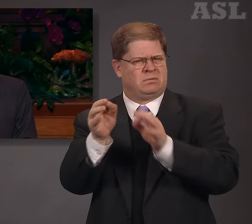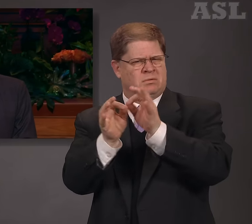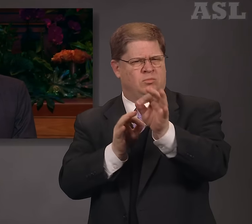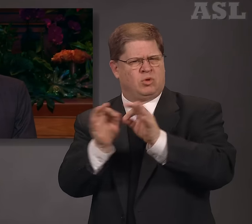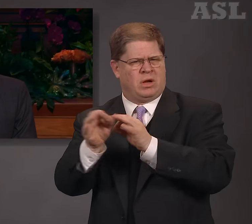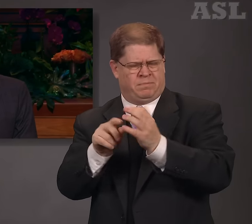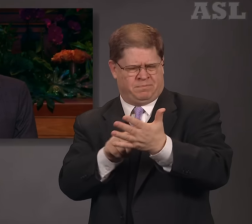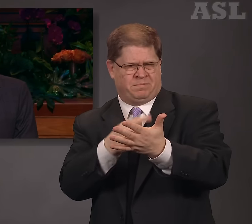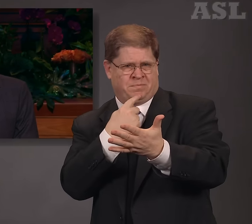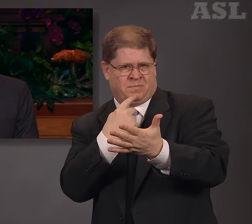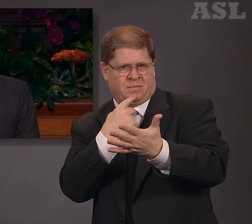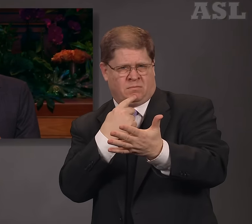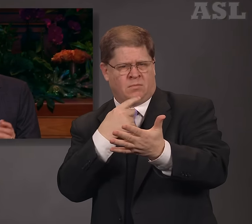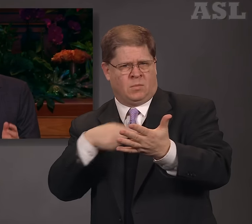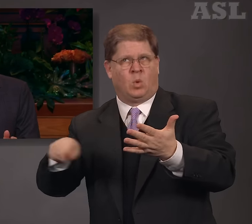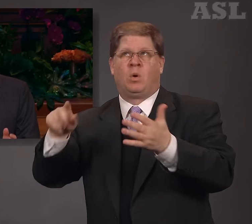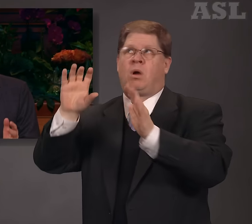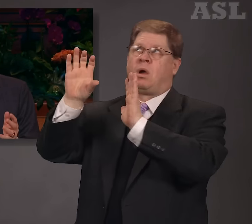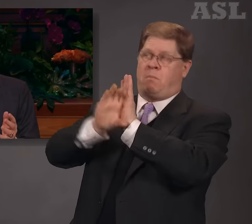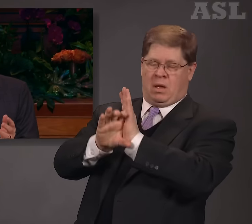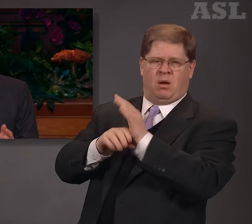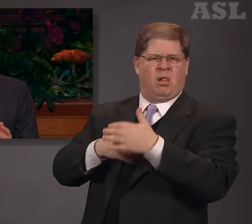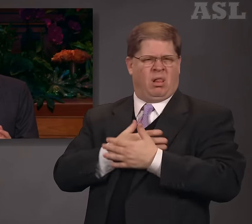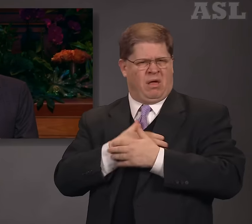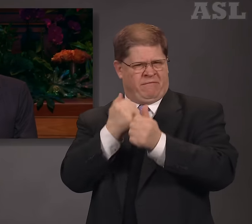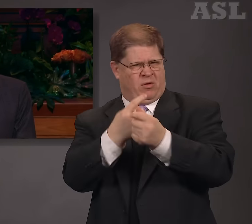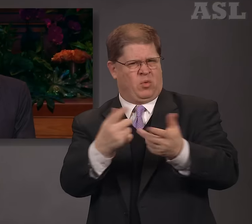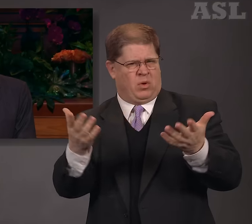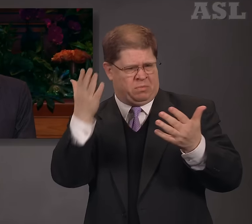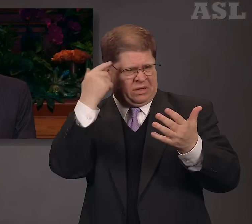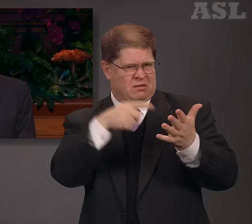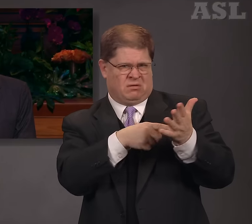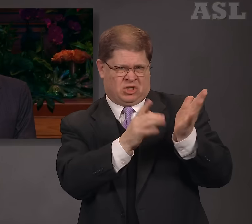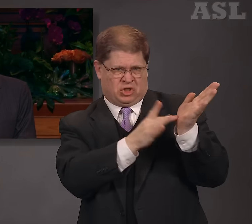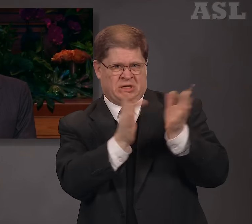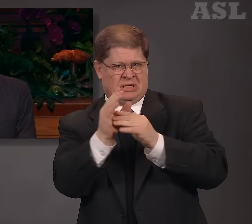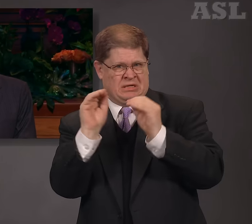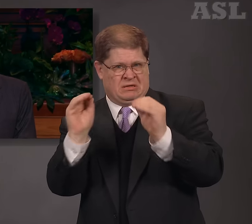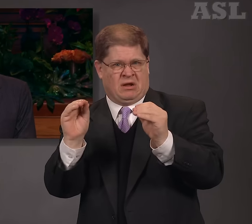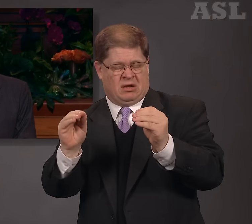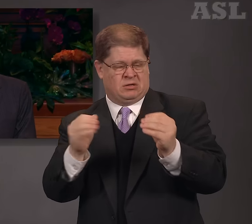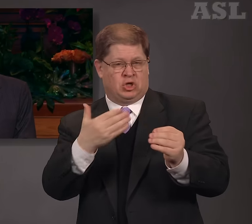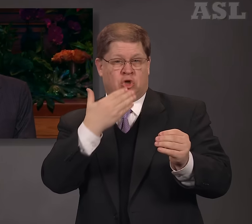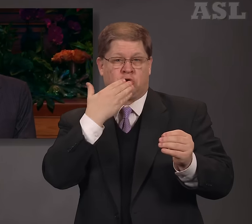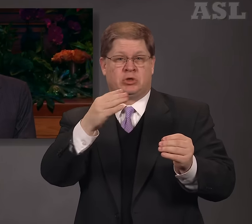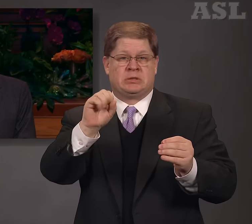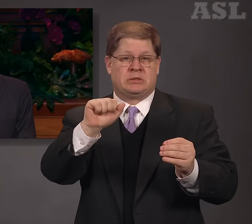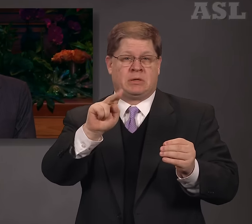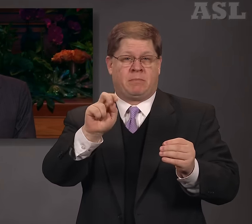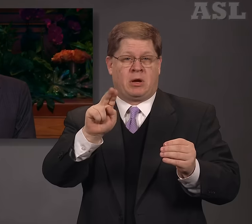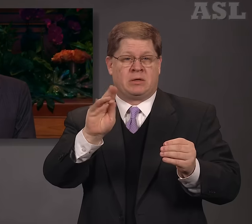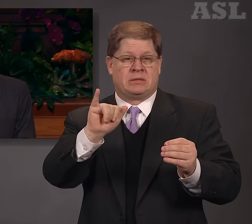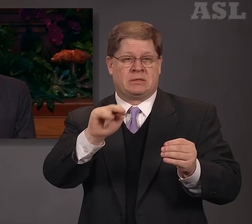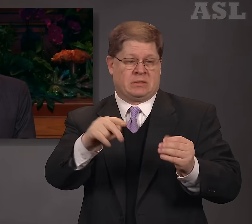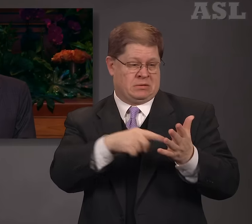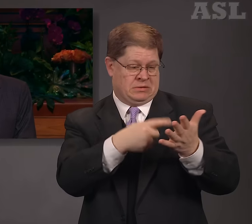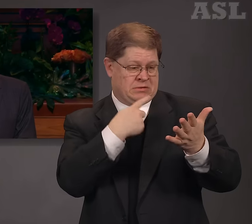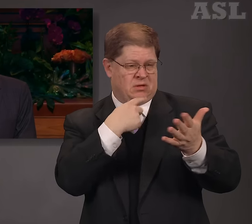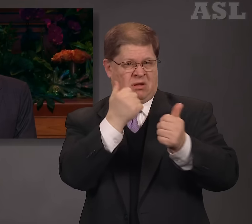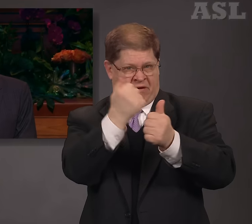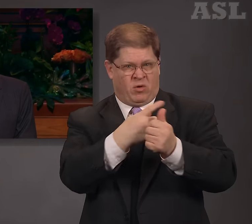this when he said, "We are commanded to love everyone, since Jesus' parable of the Good Samaritan teaches